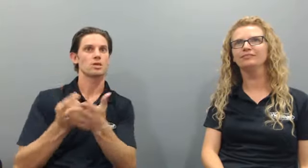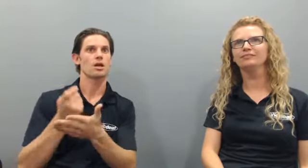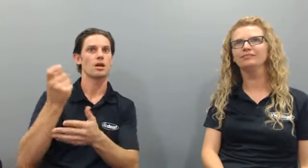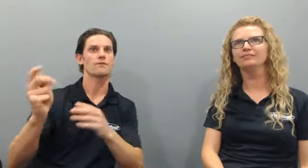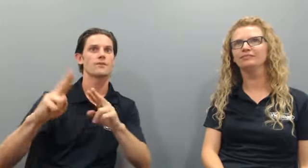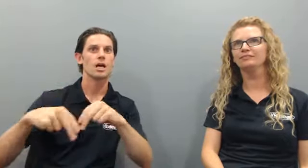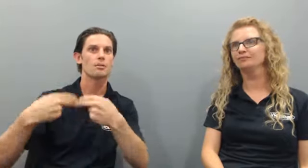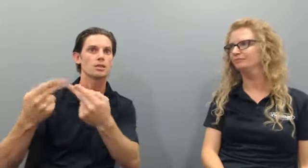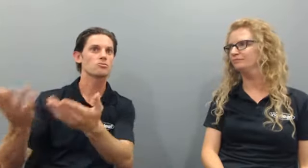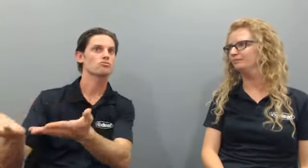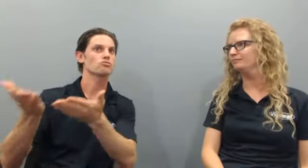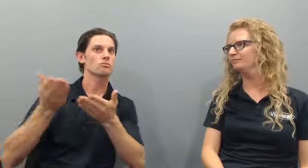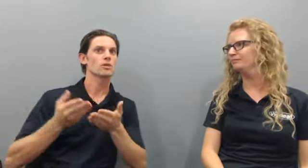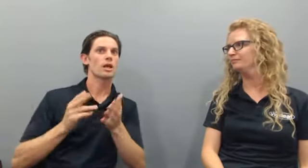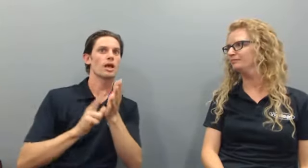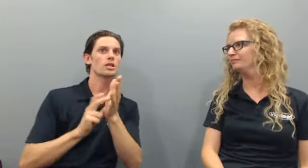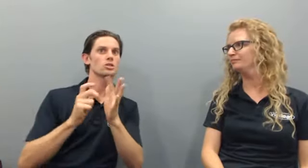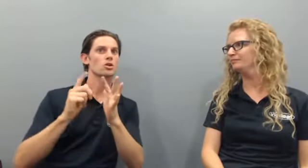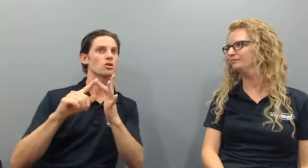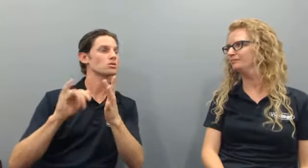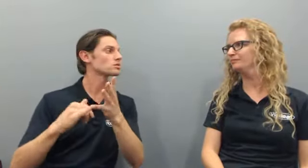can you have family members